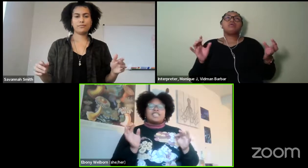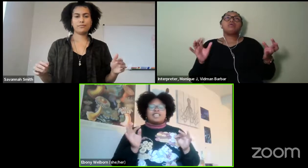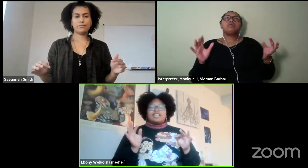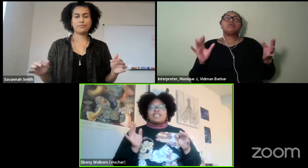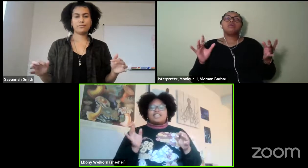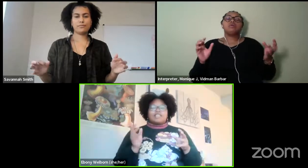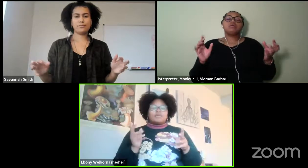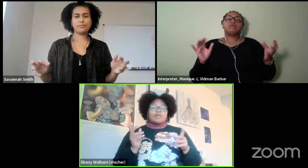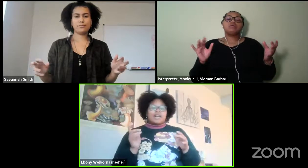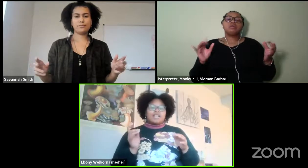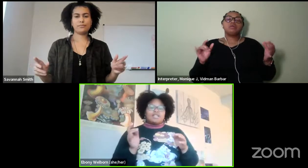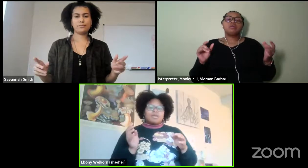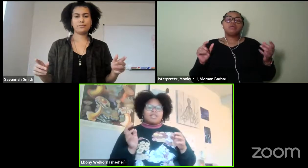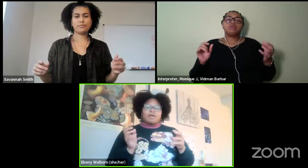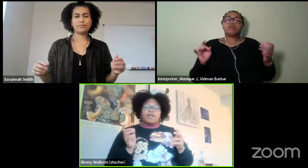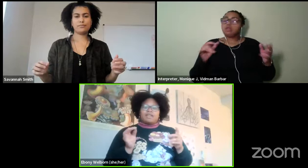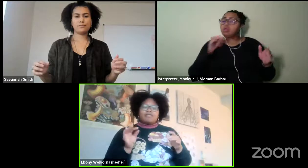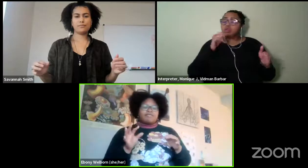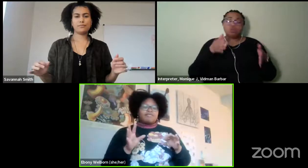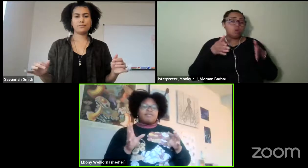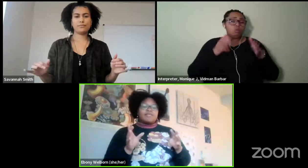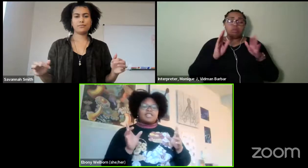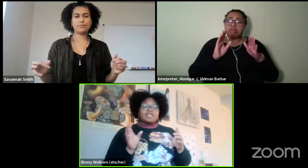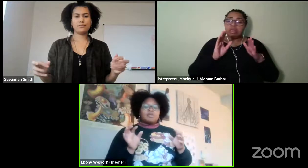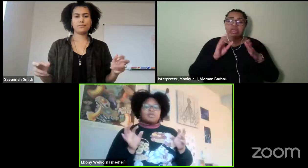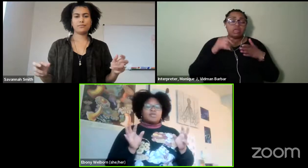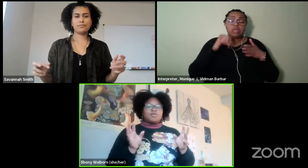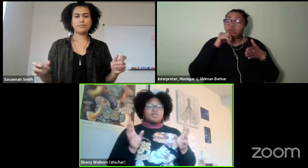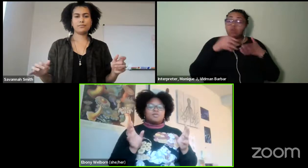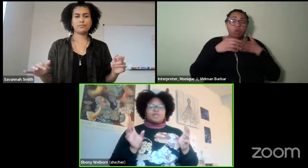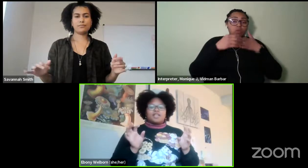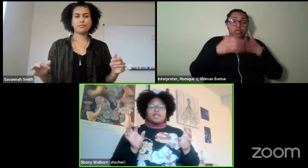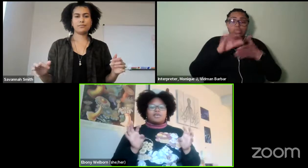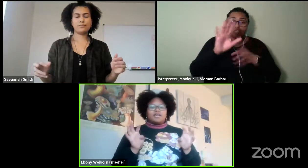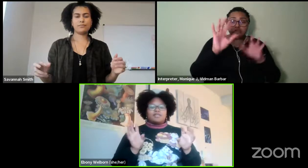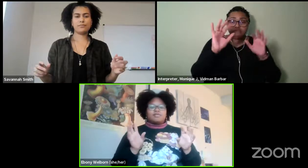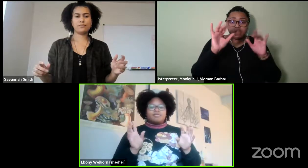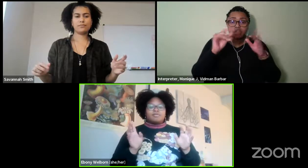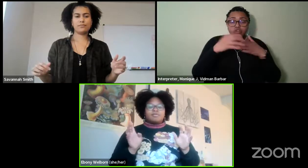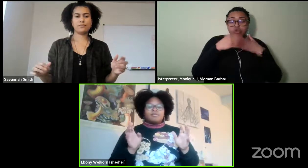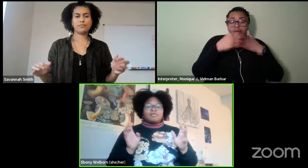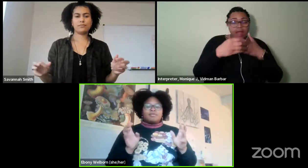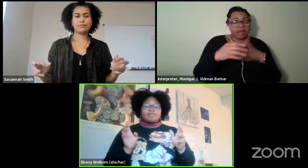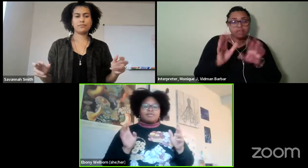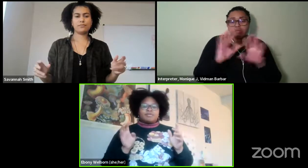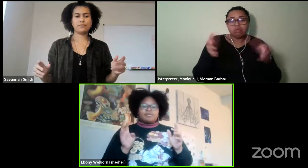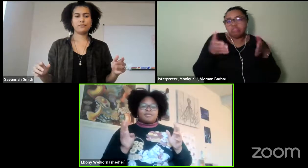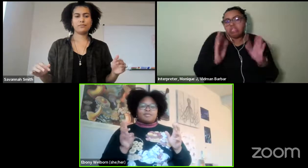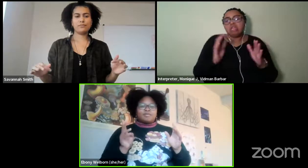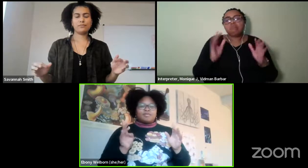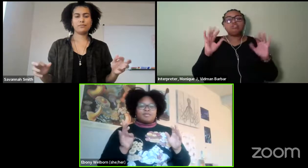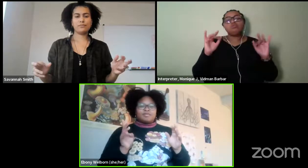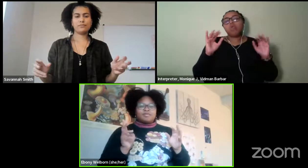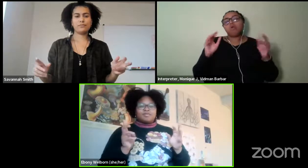Don't try to lead them or guide them anyway. Just let them do what they want.